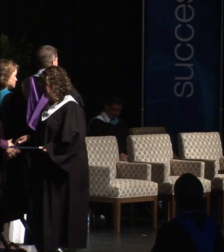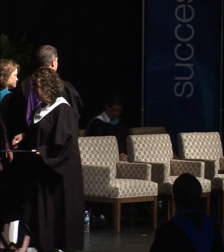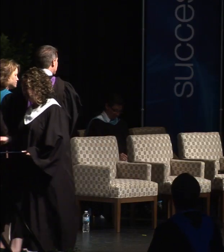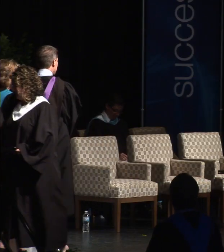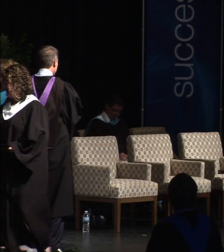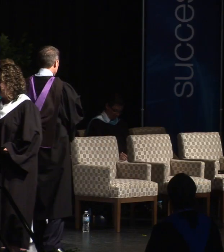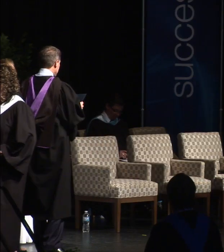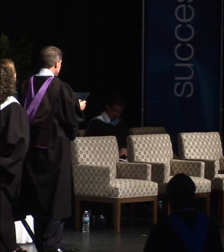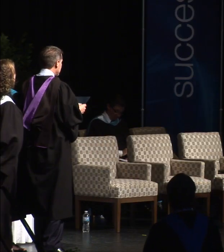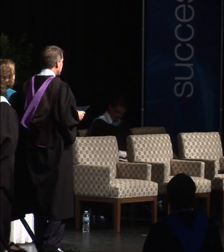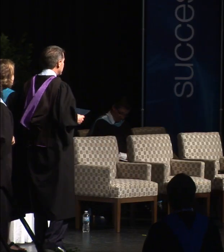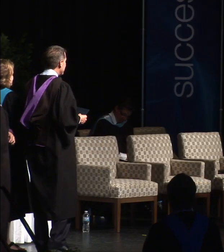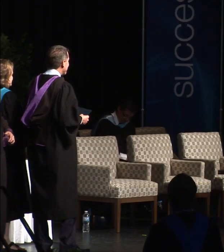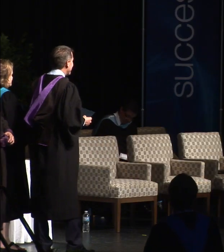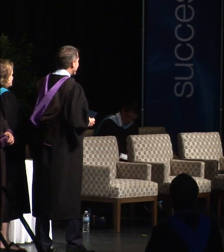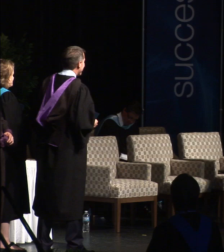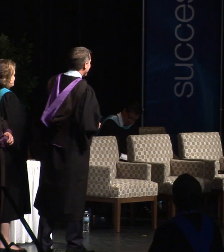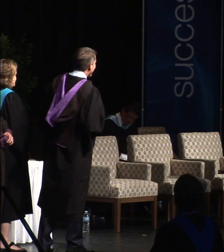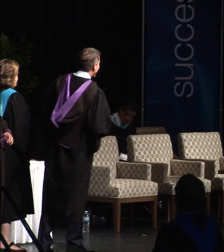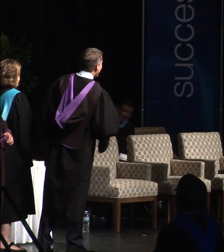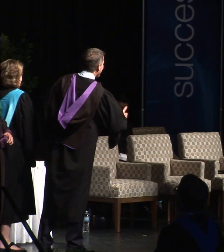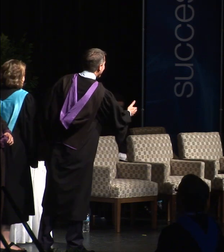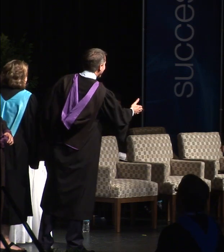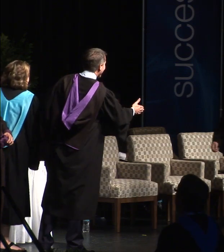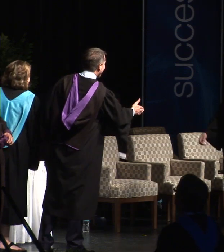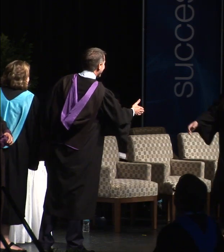Wanda Darlene Spencer.